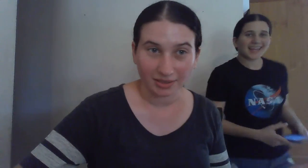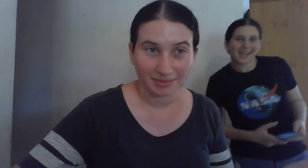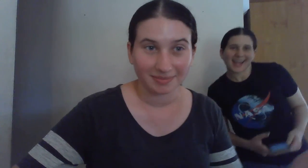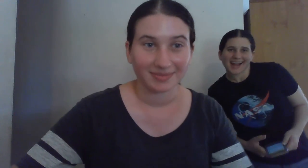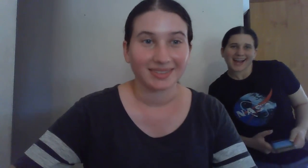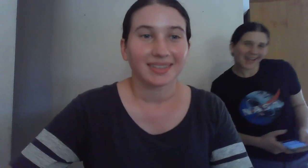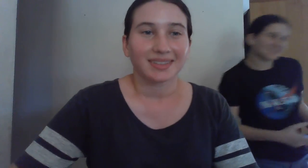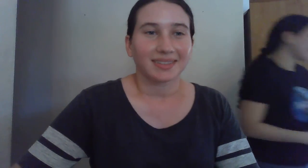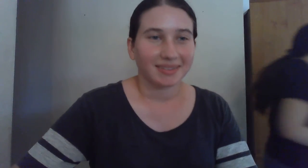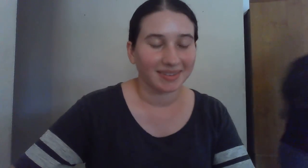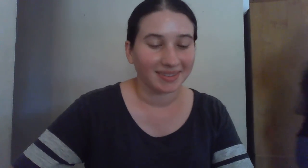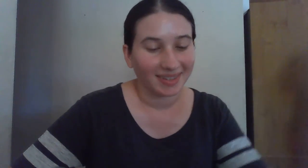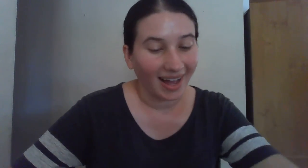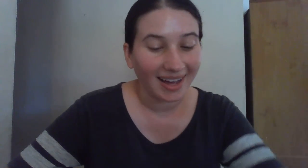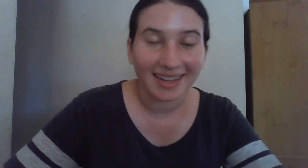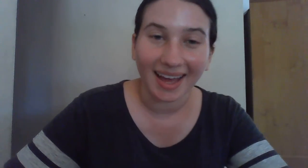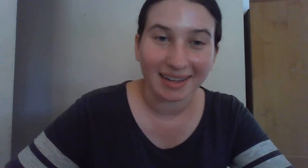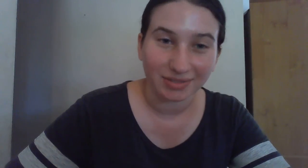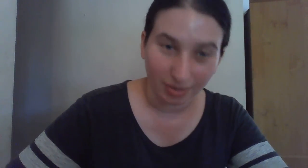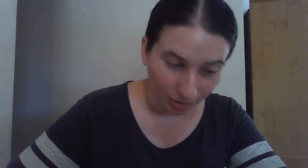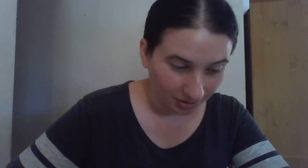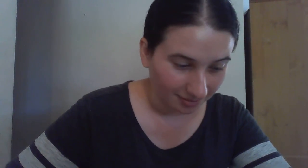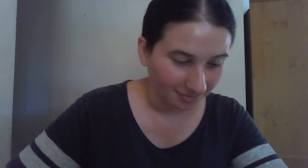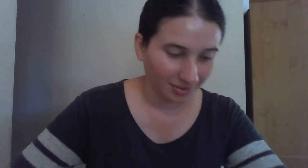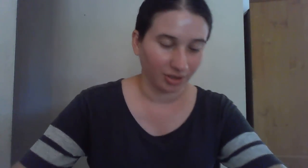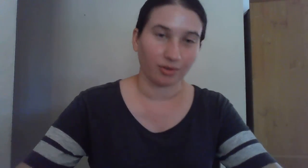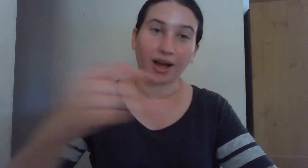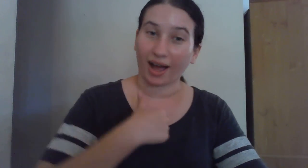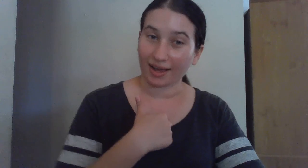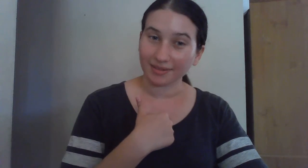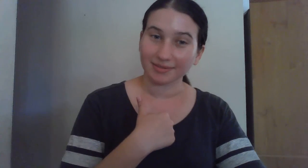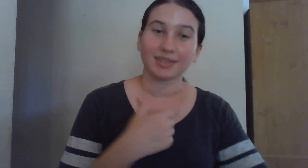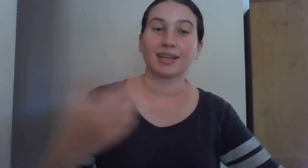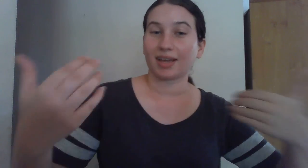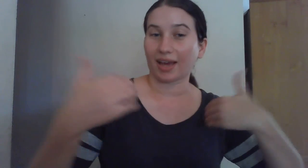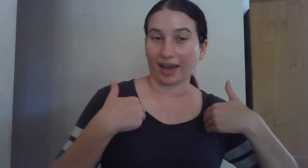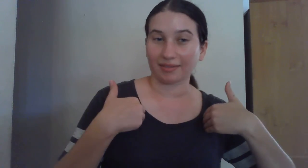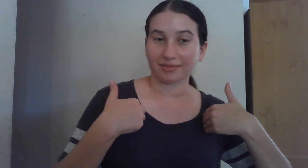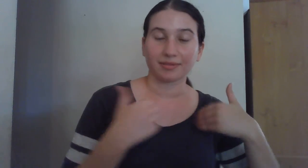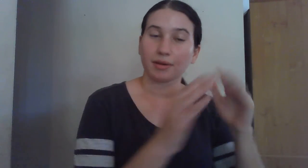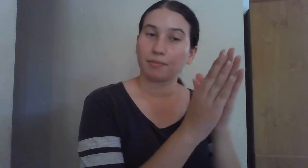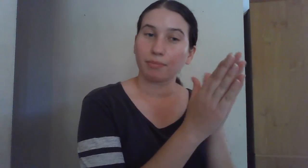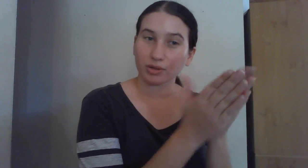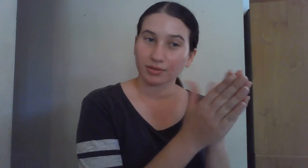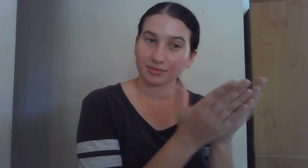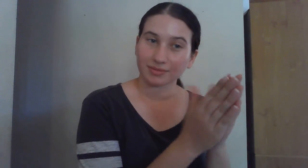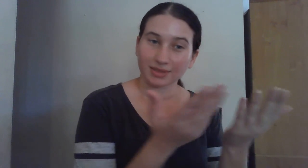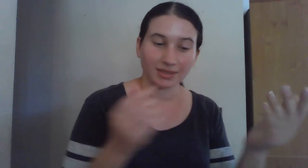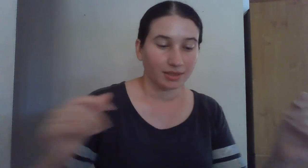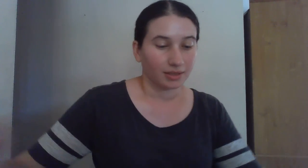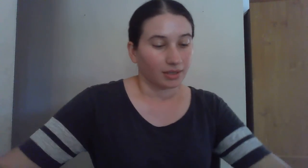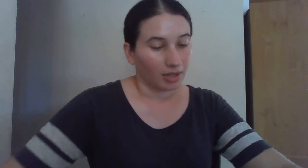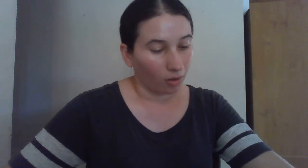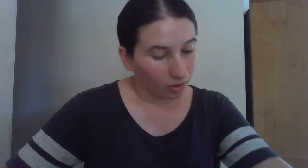object. I have a book. There you go. I have a book.